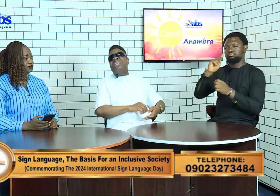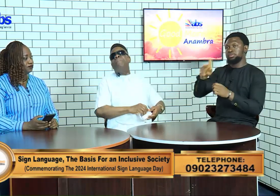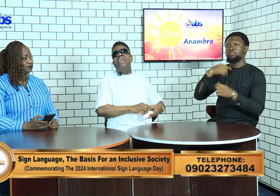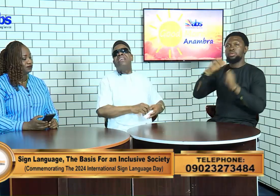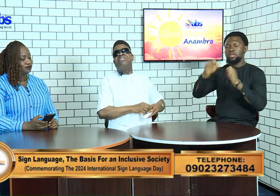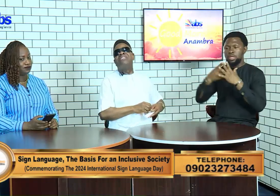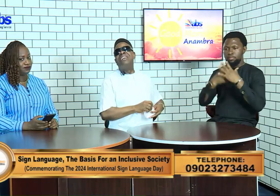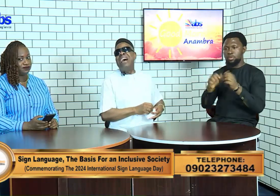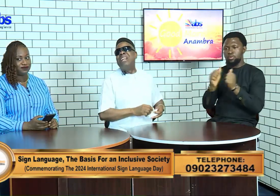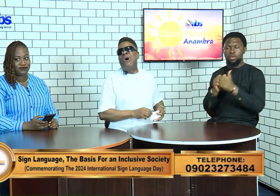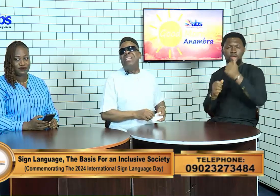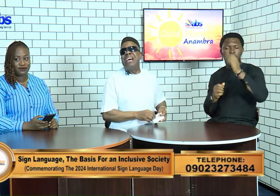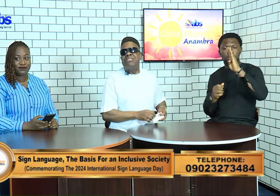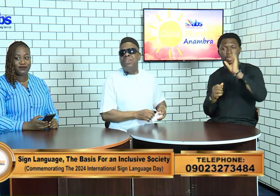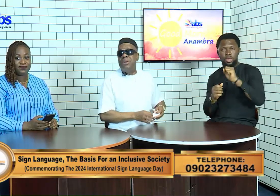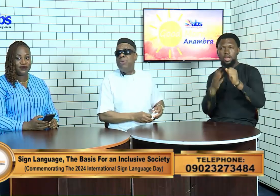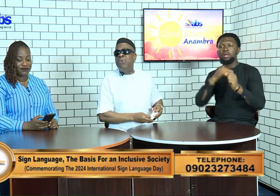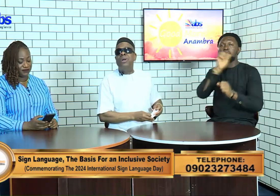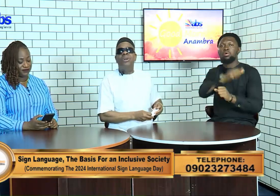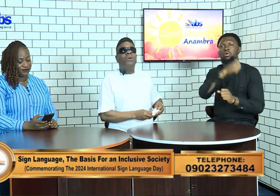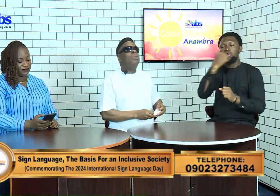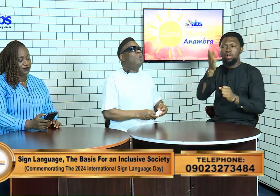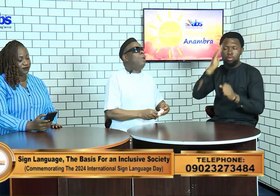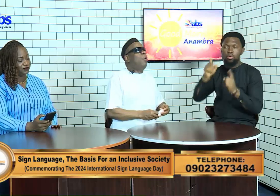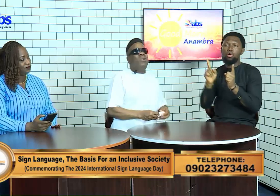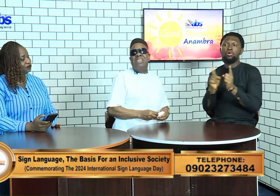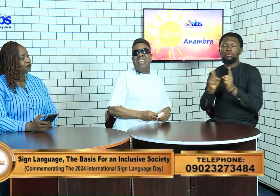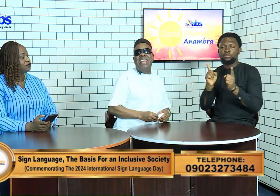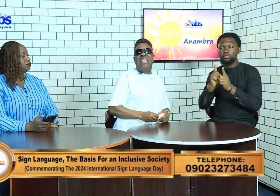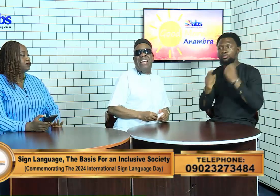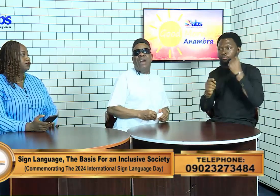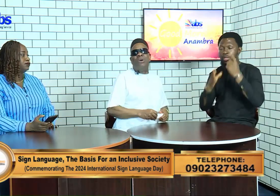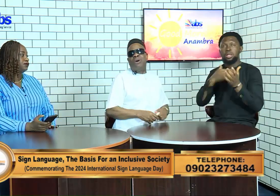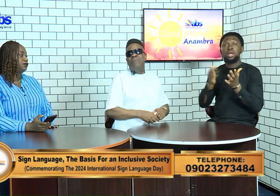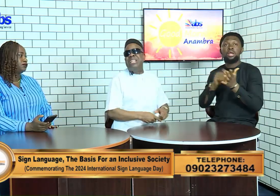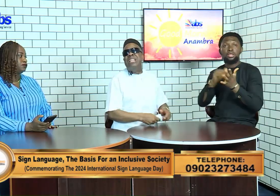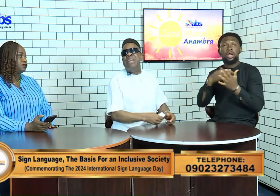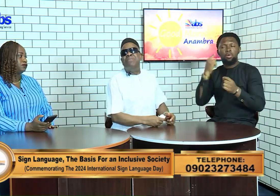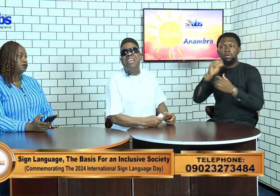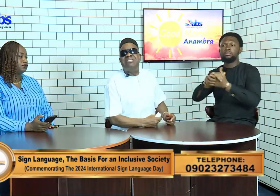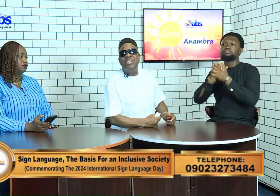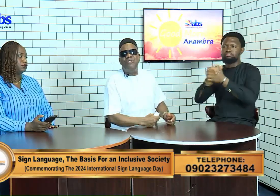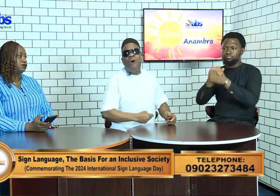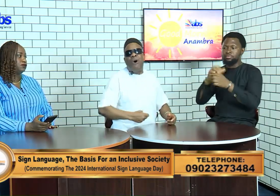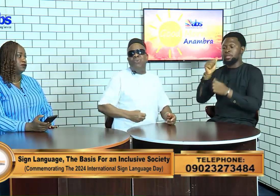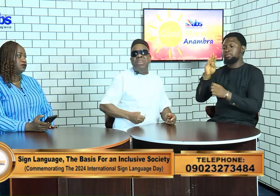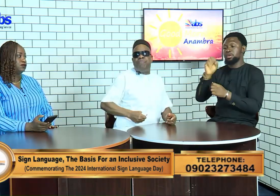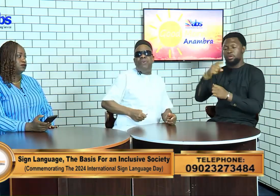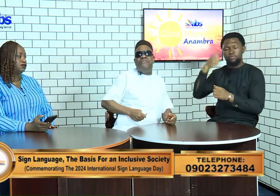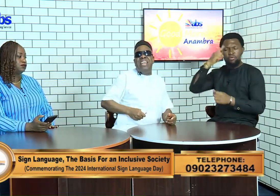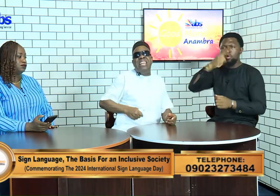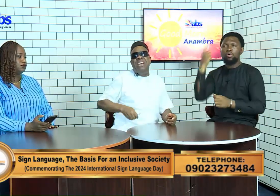begin with ABS. And others will understand. Again, I was commending ABS for